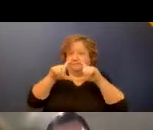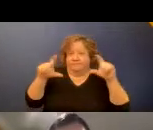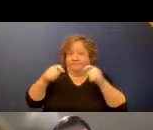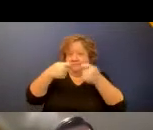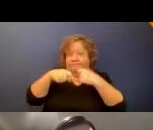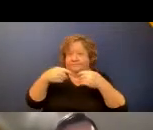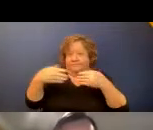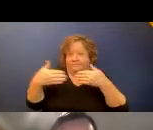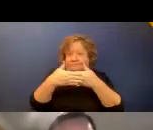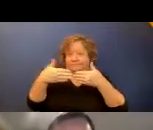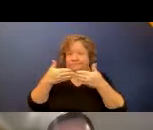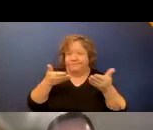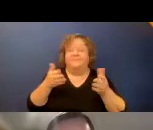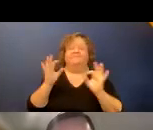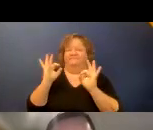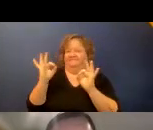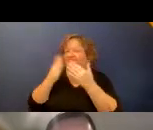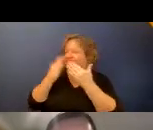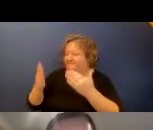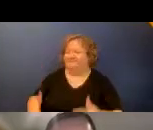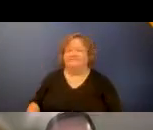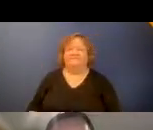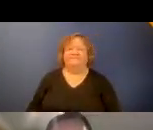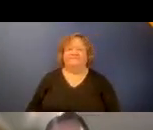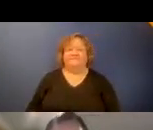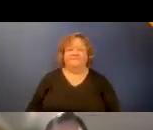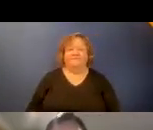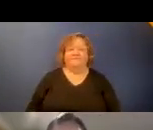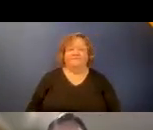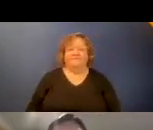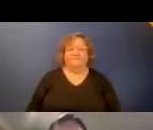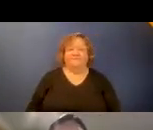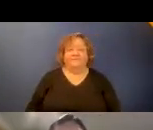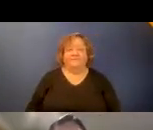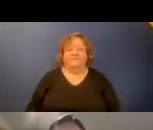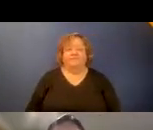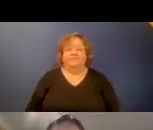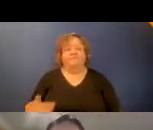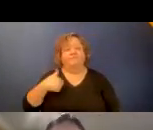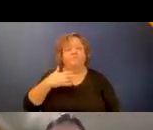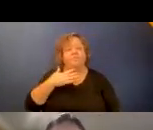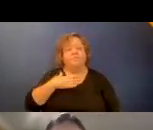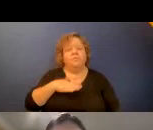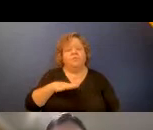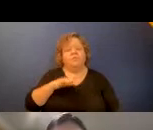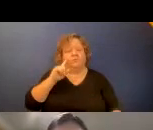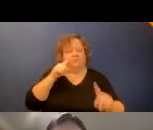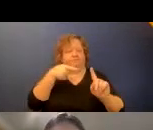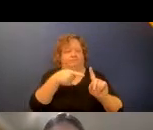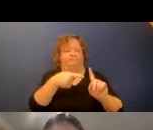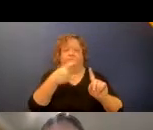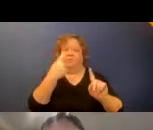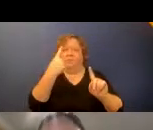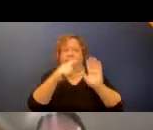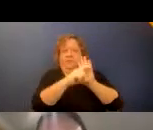Oh, thanks. So we wanted to zoom in on one of the modules to give you a flavor of what you